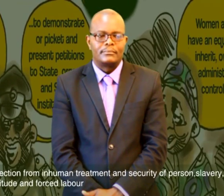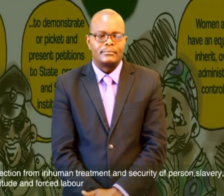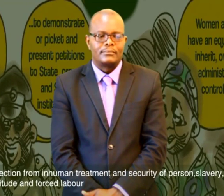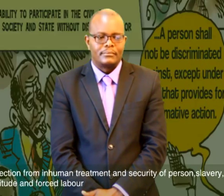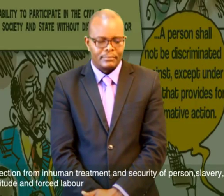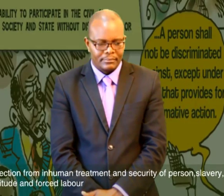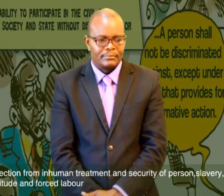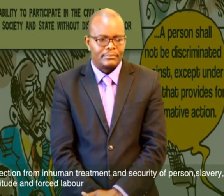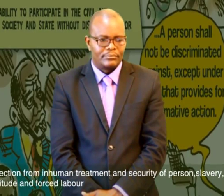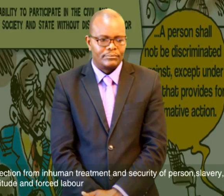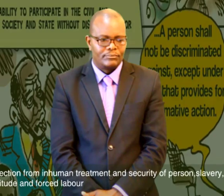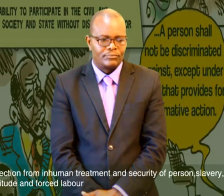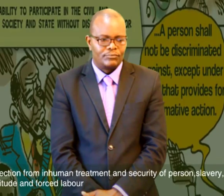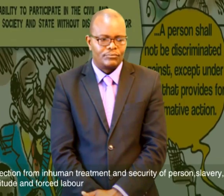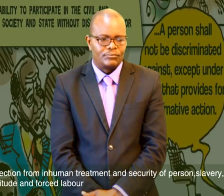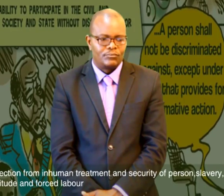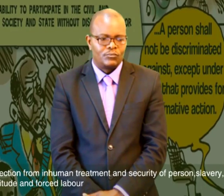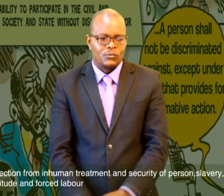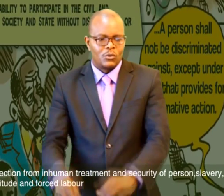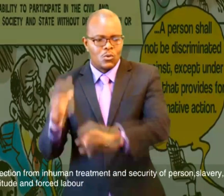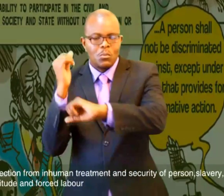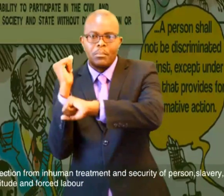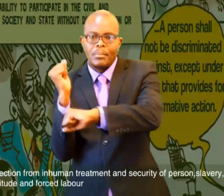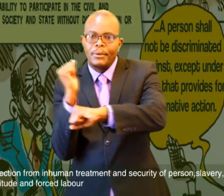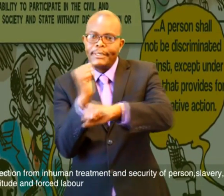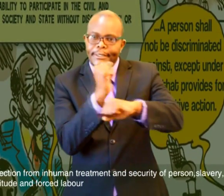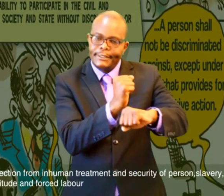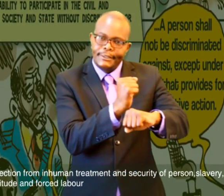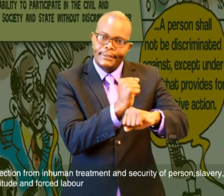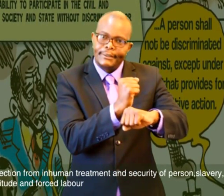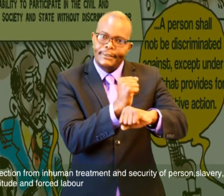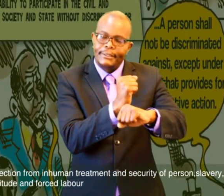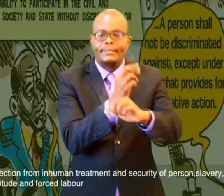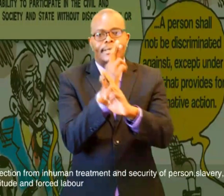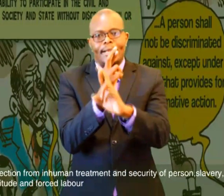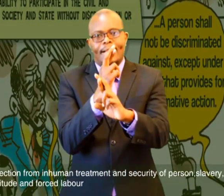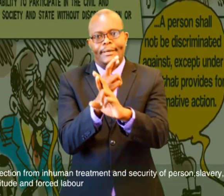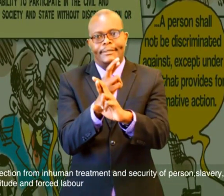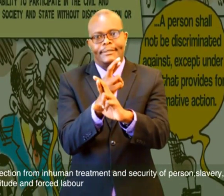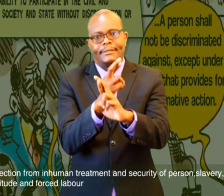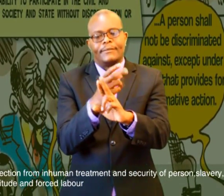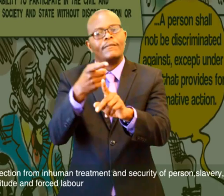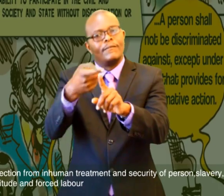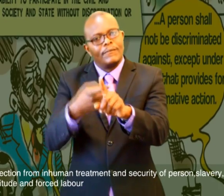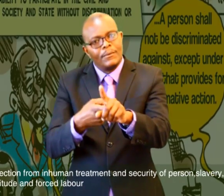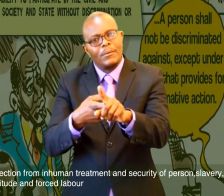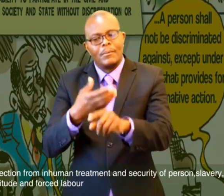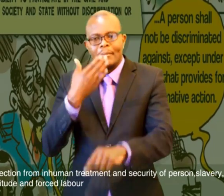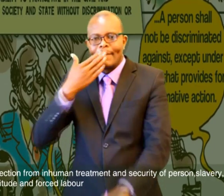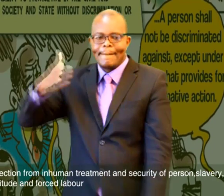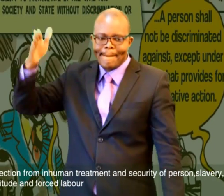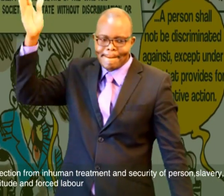Protection from inhuman treatment and security of person, slavery, servitude, and forced